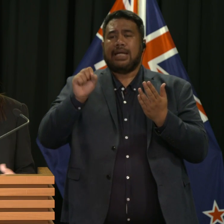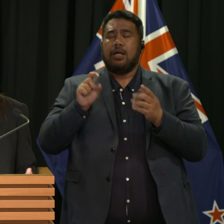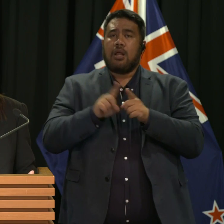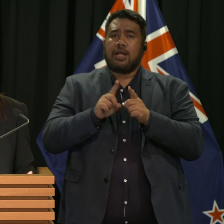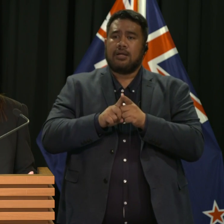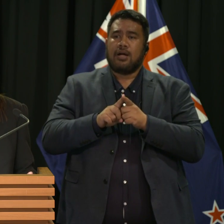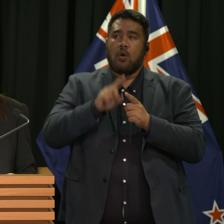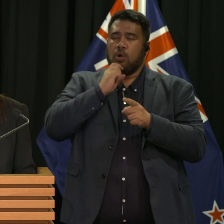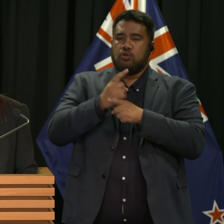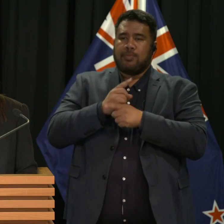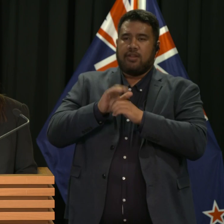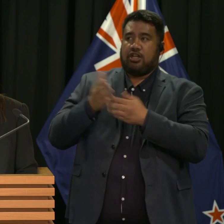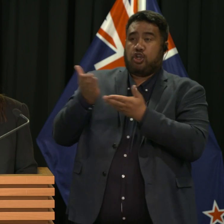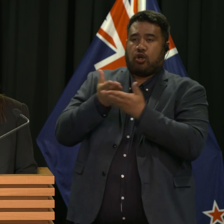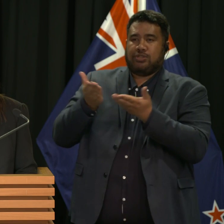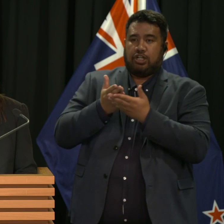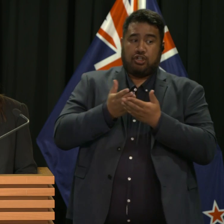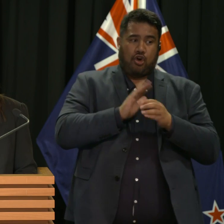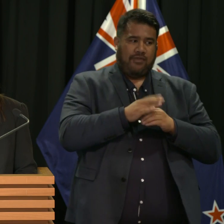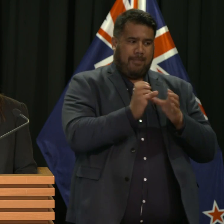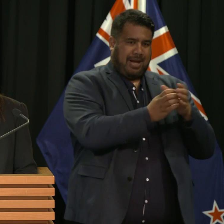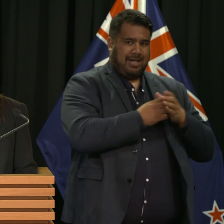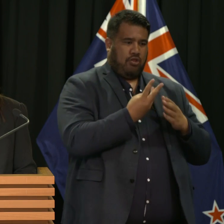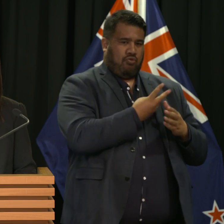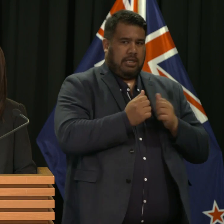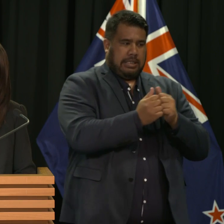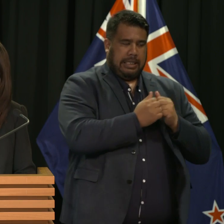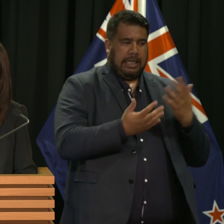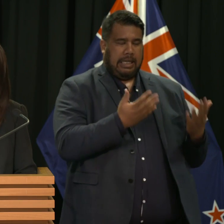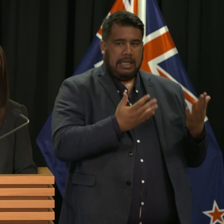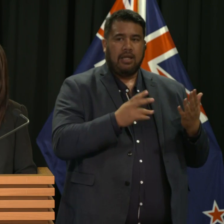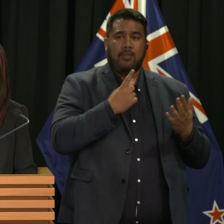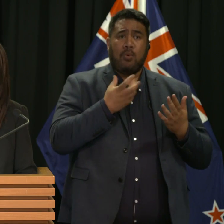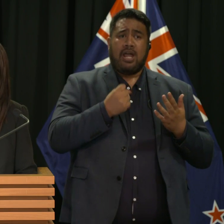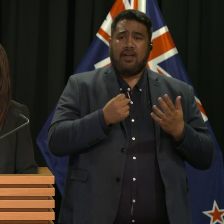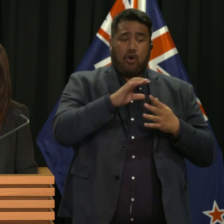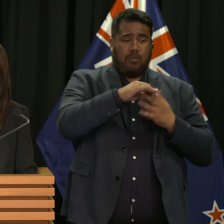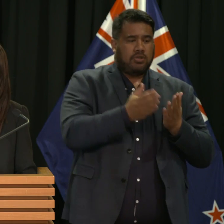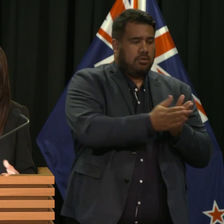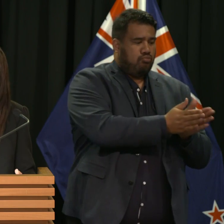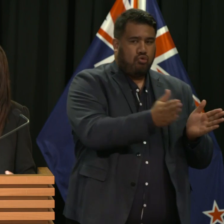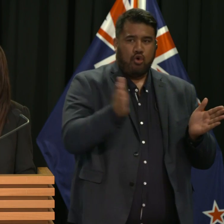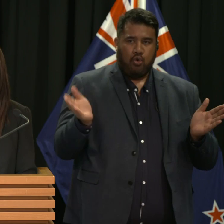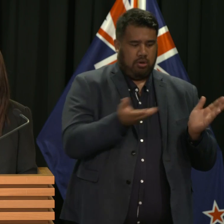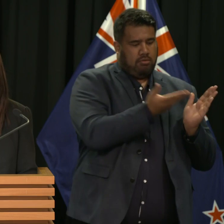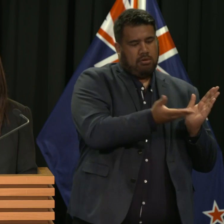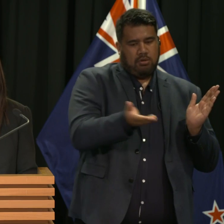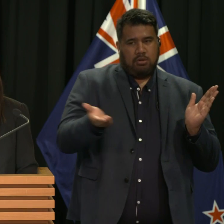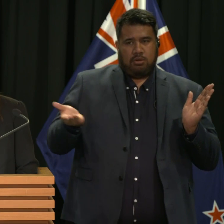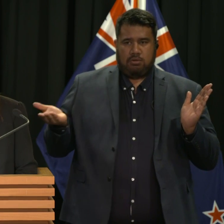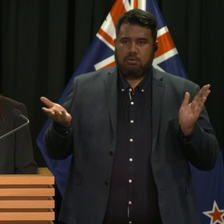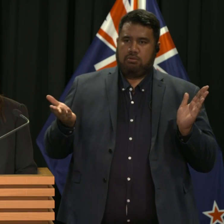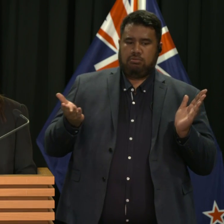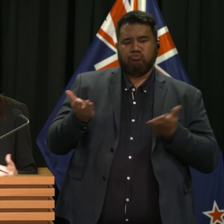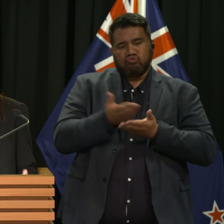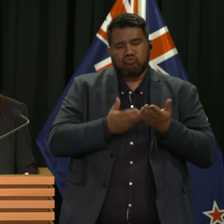elements of the negotiation, what I will say is that we did consider a broad range of options. What, of course, we kept in mind, though, at the